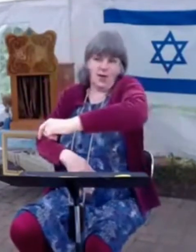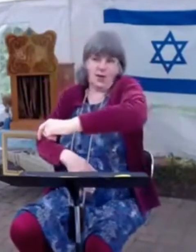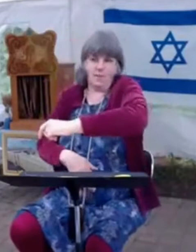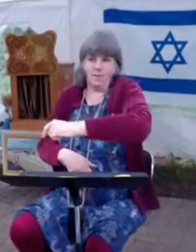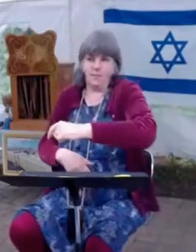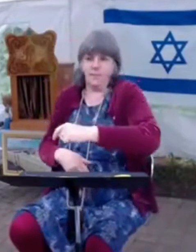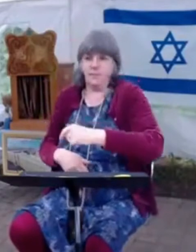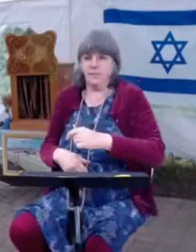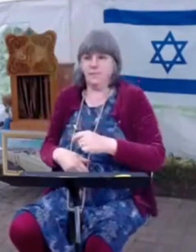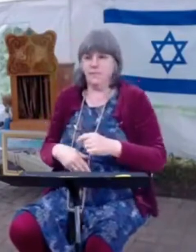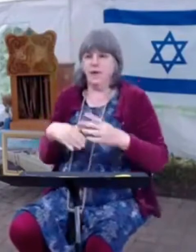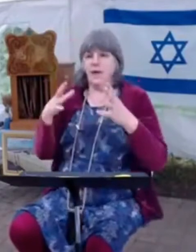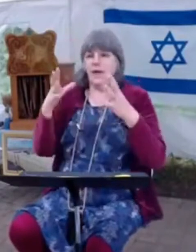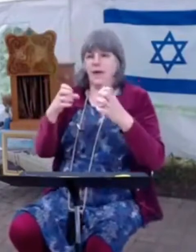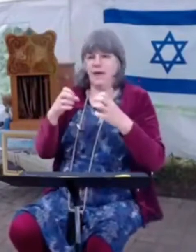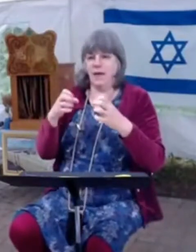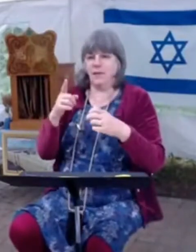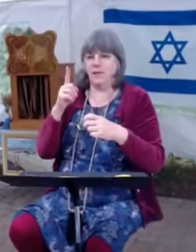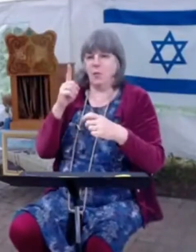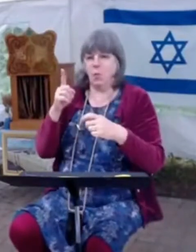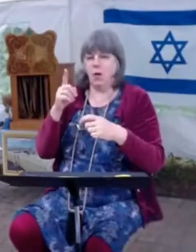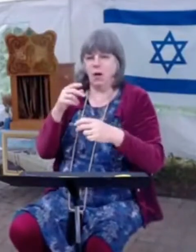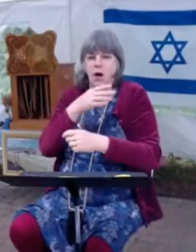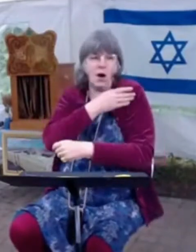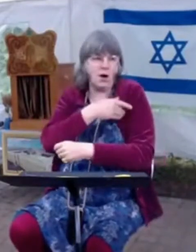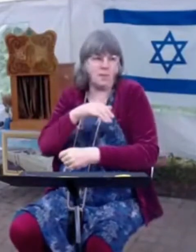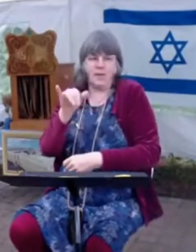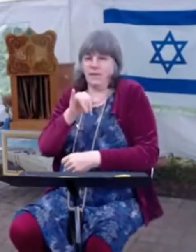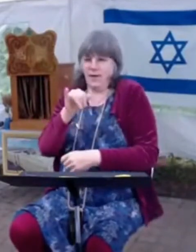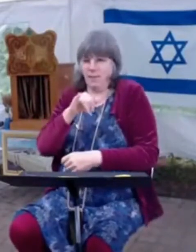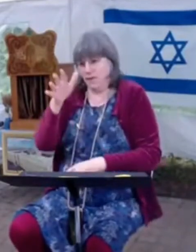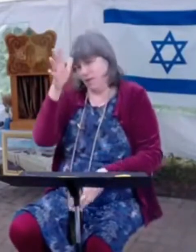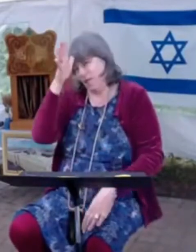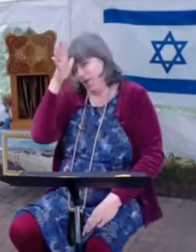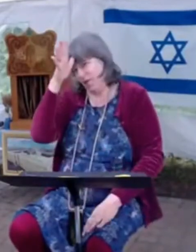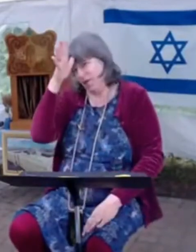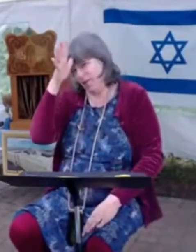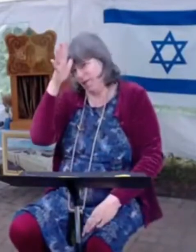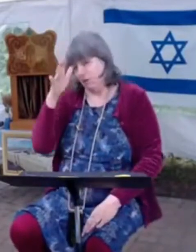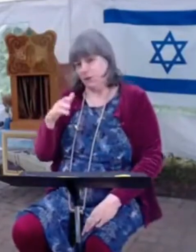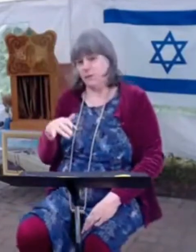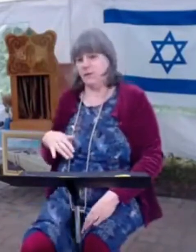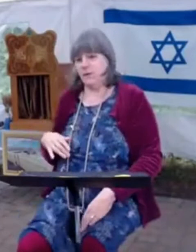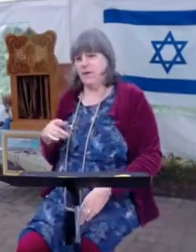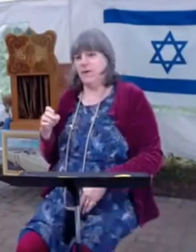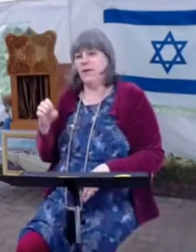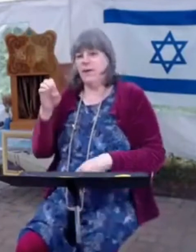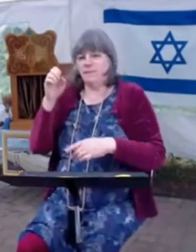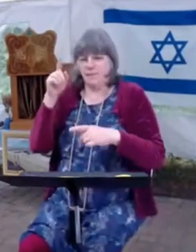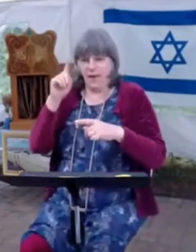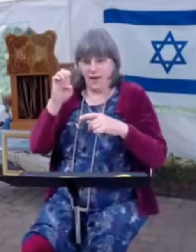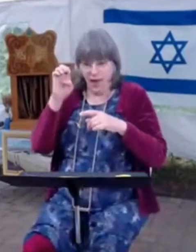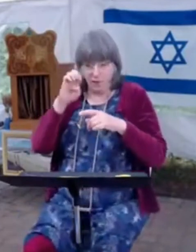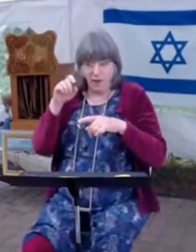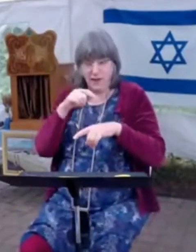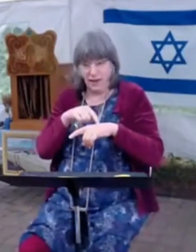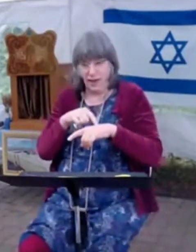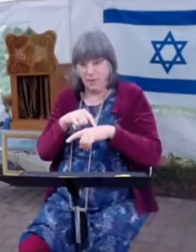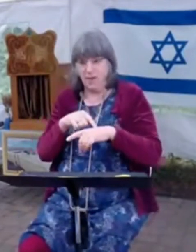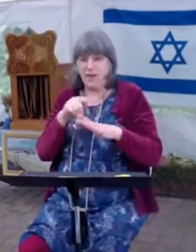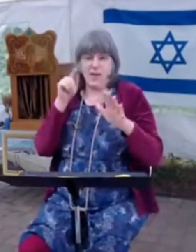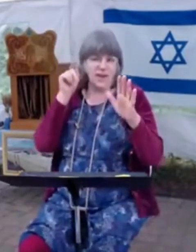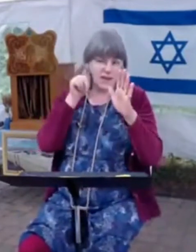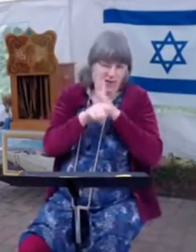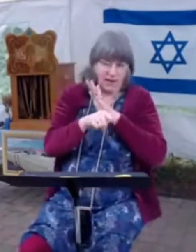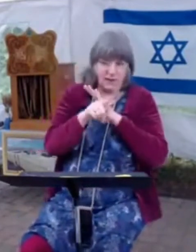he gets an arm exactly like his father's. He was seeing that every time he kills, if he kills his father, he's